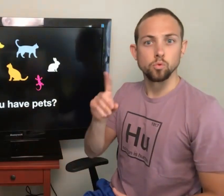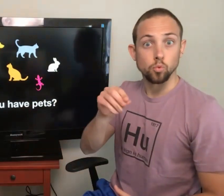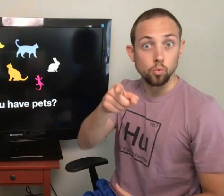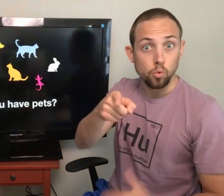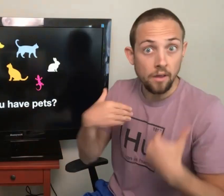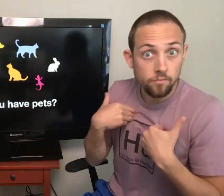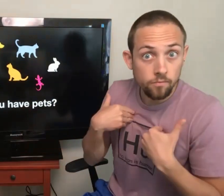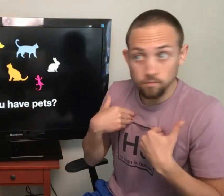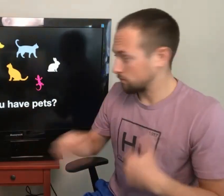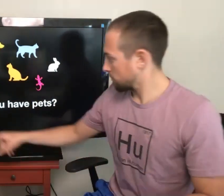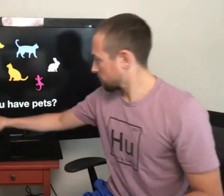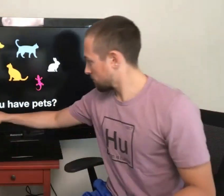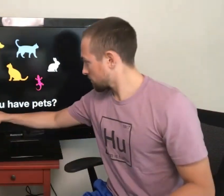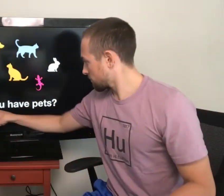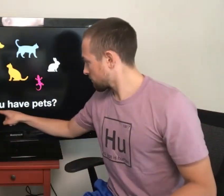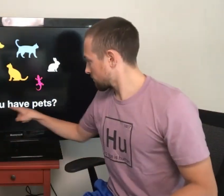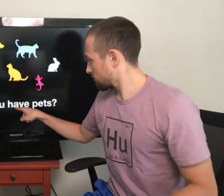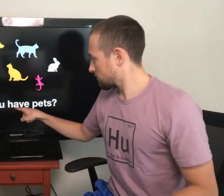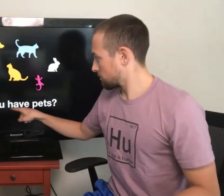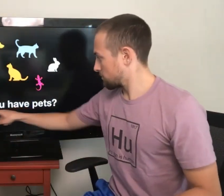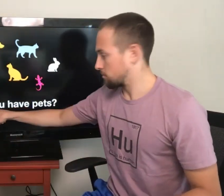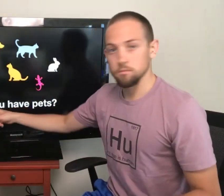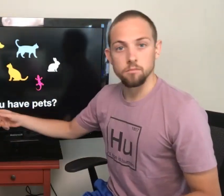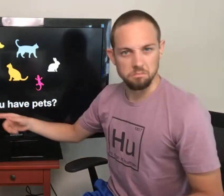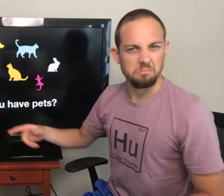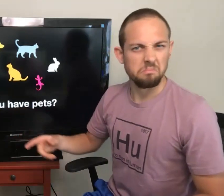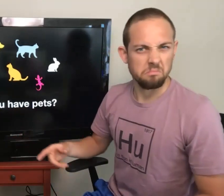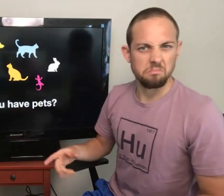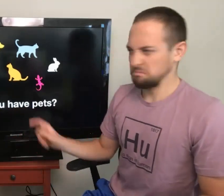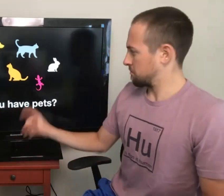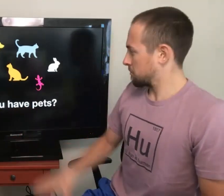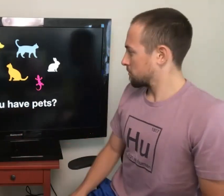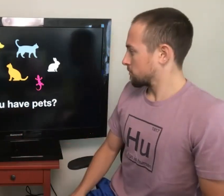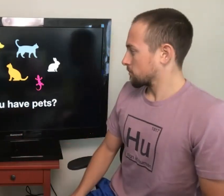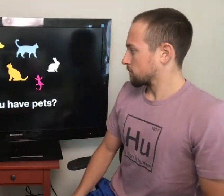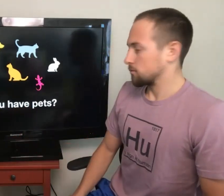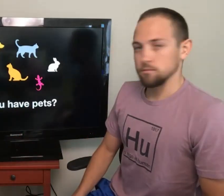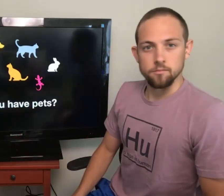It starts with the word do. So do you have? Yes or no?